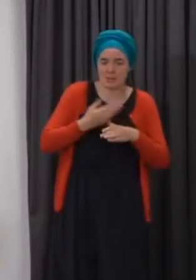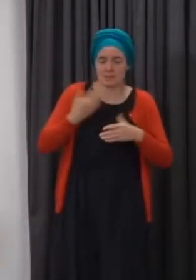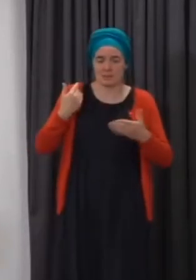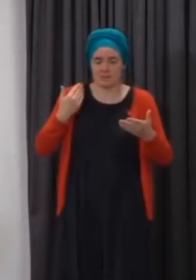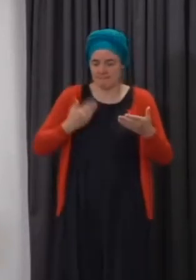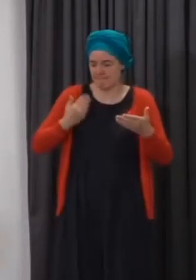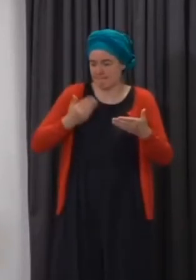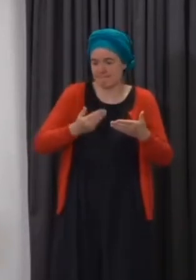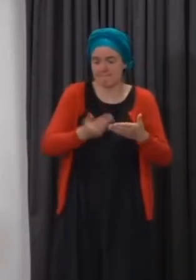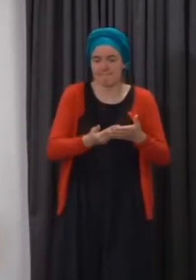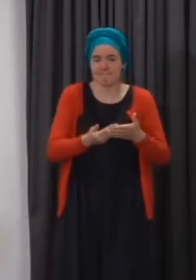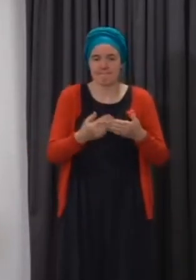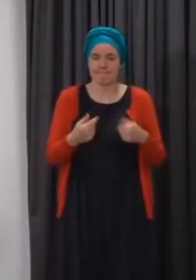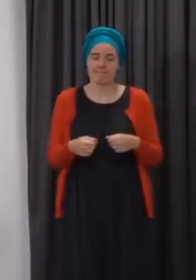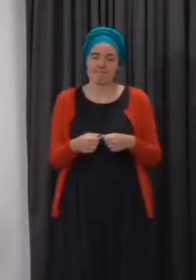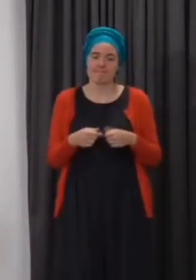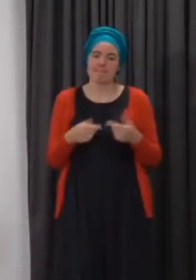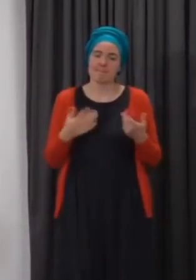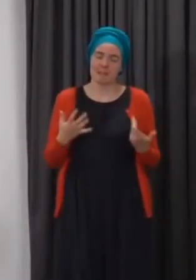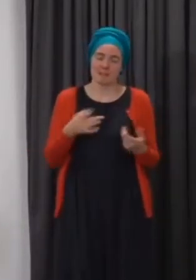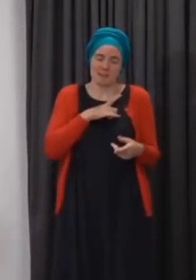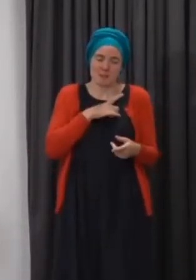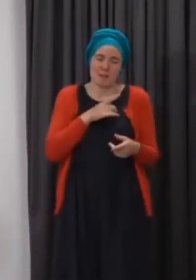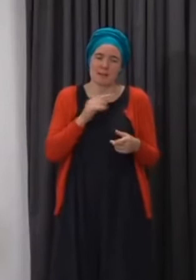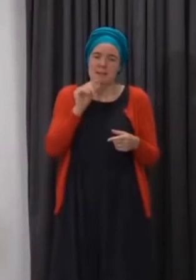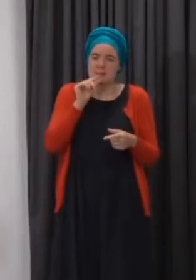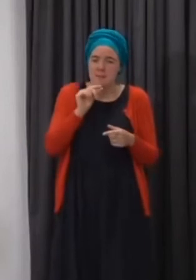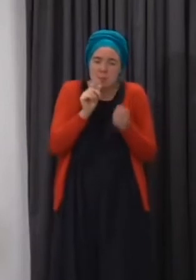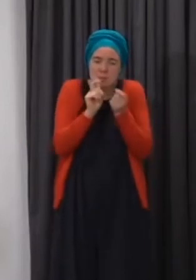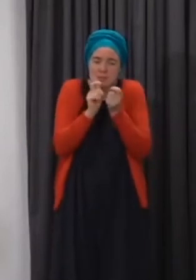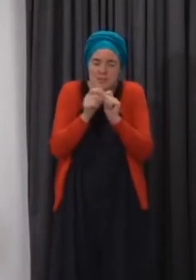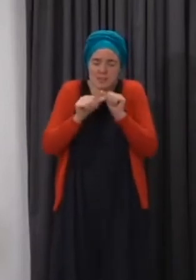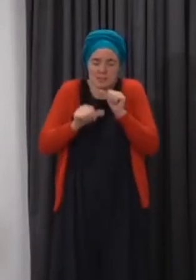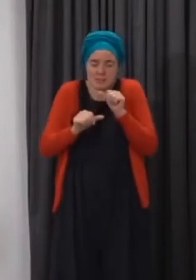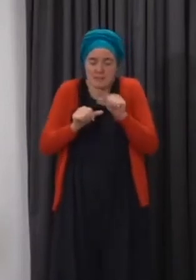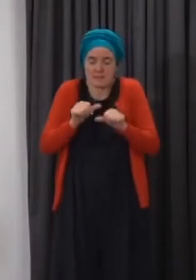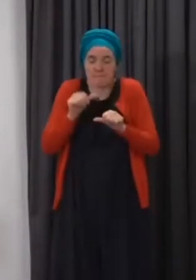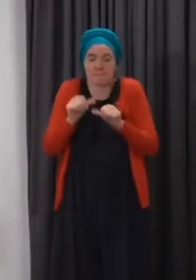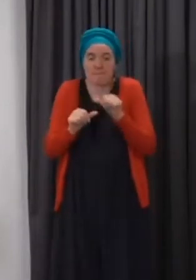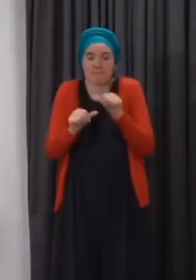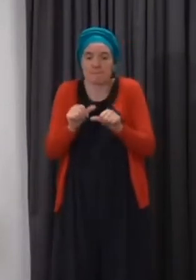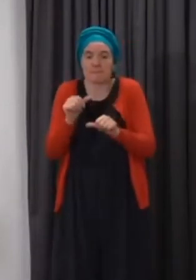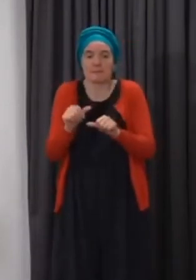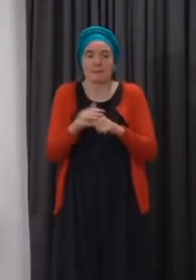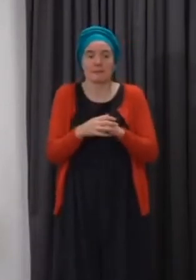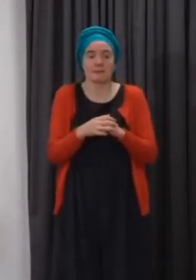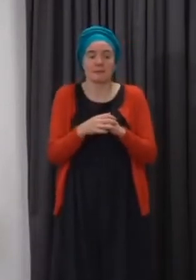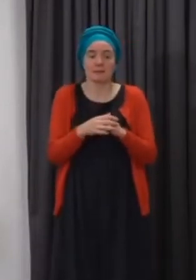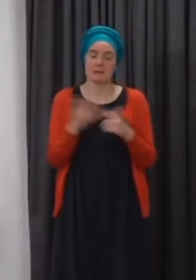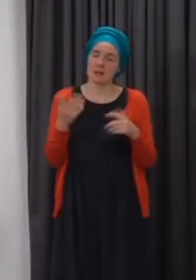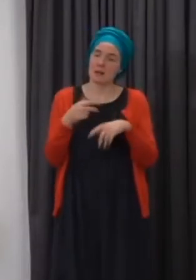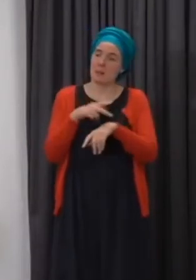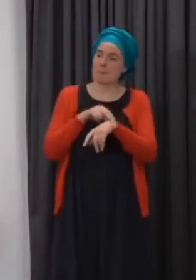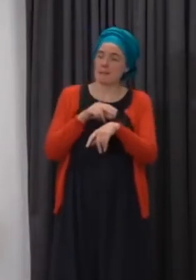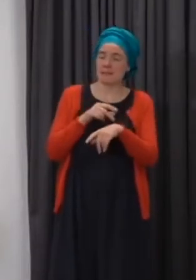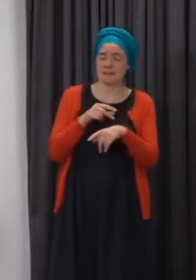take these modest steps forward at this stage. The police are generally reporting that the public is compliant in terms of our expectations in